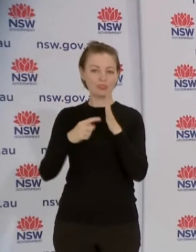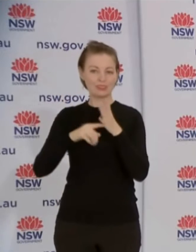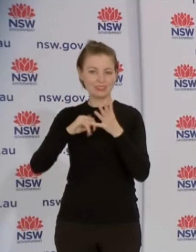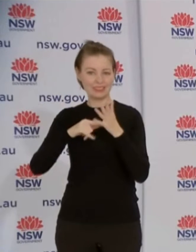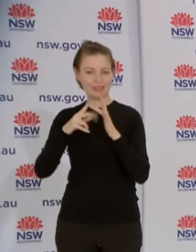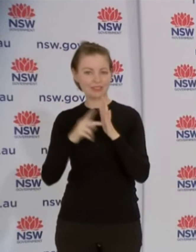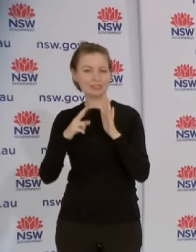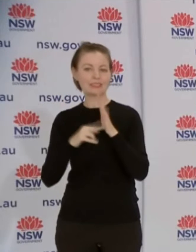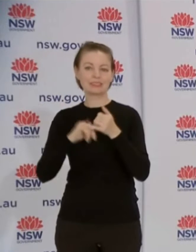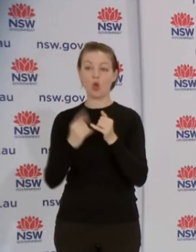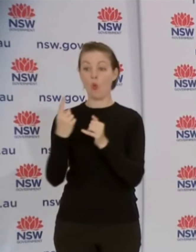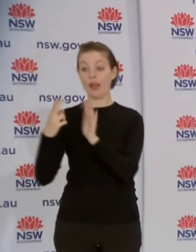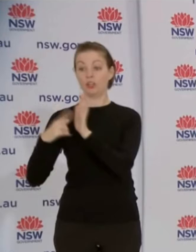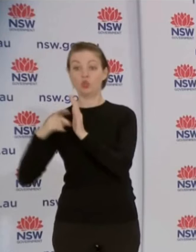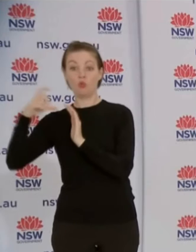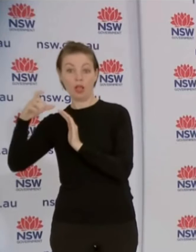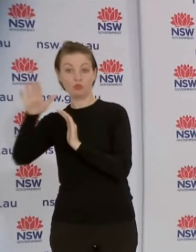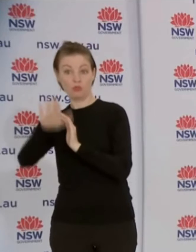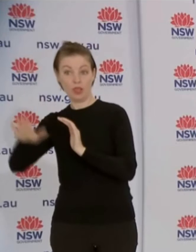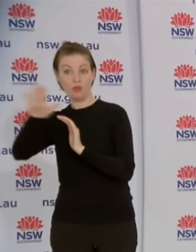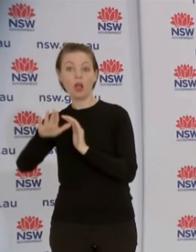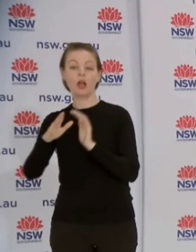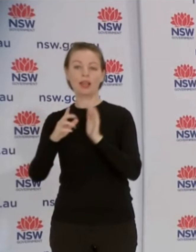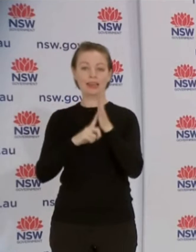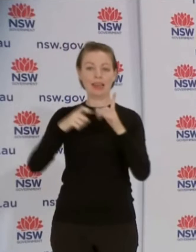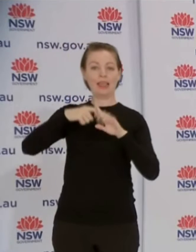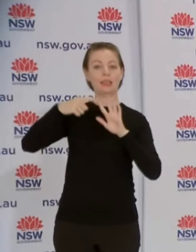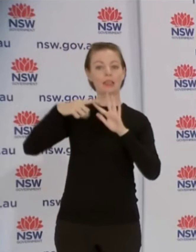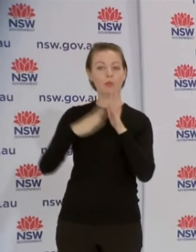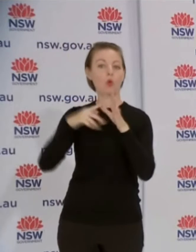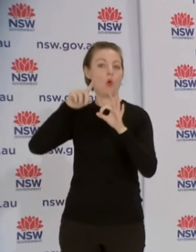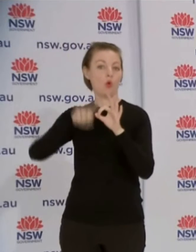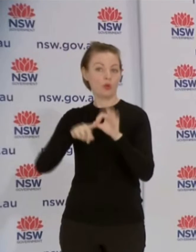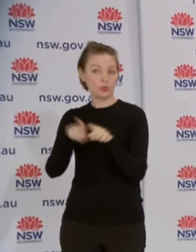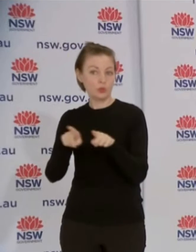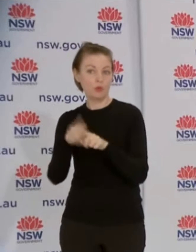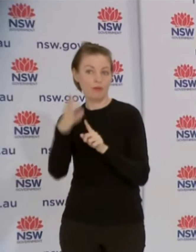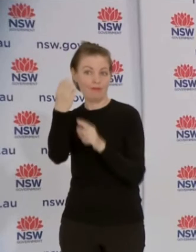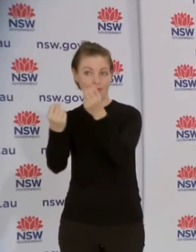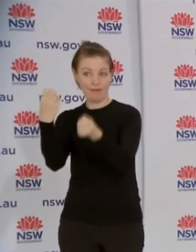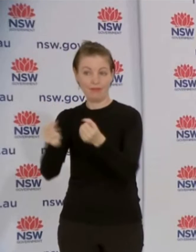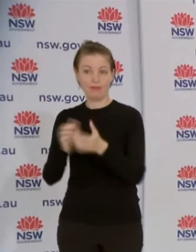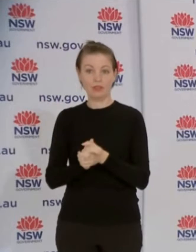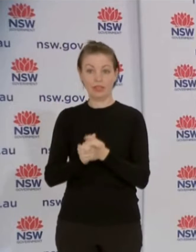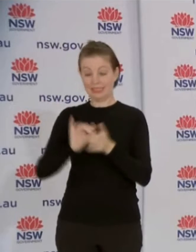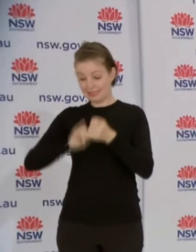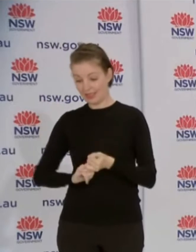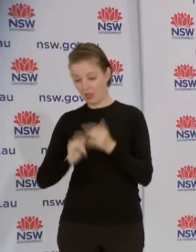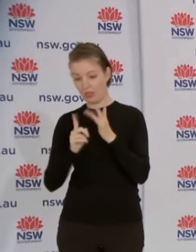and 1 in the Newcastle local government area. In the Illawarra, again, numbers are rising and are of